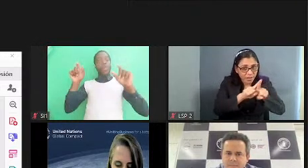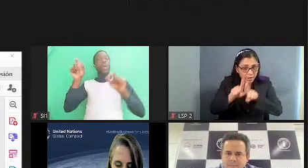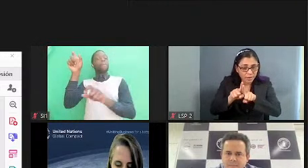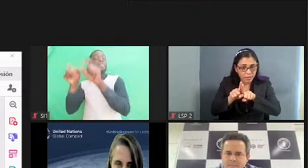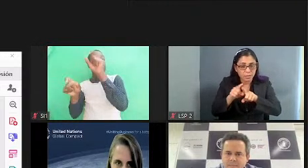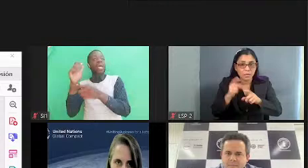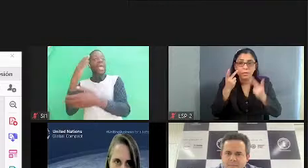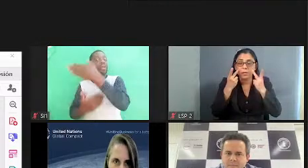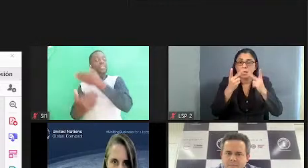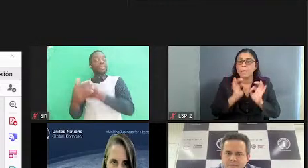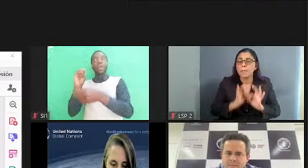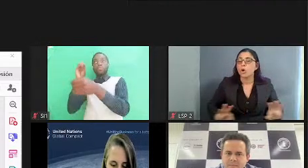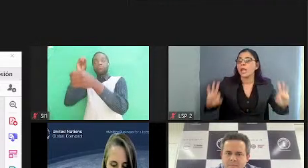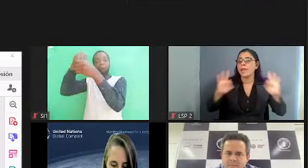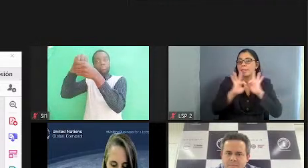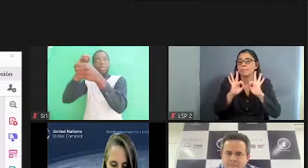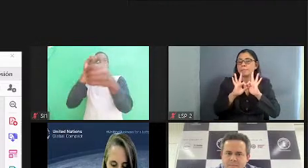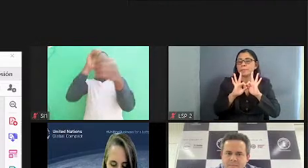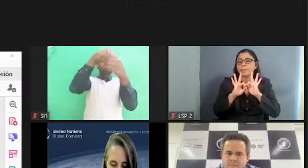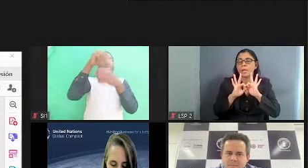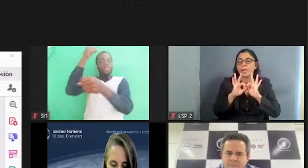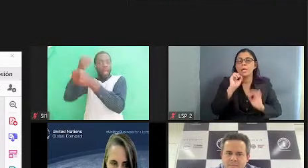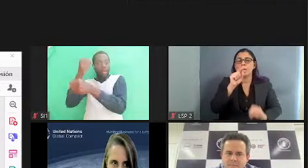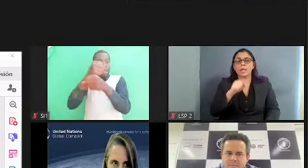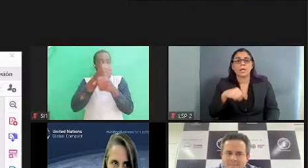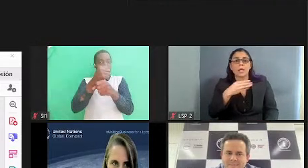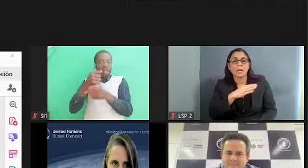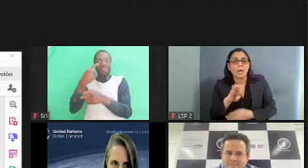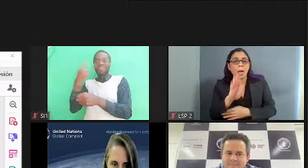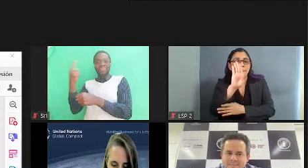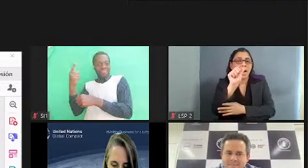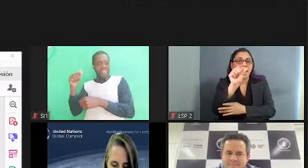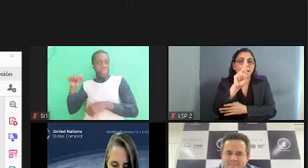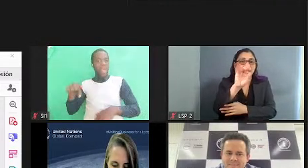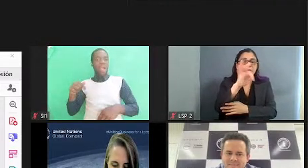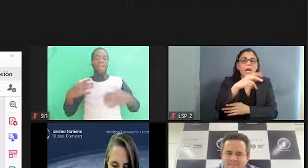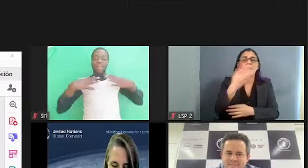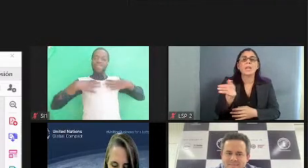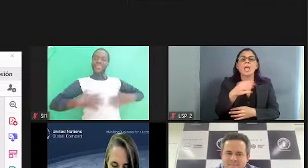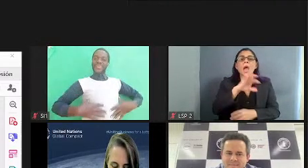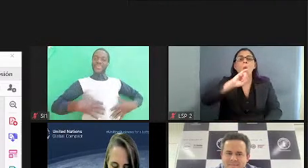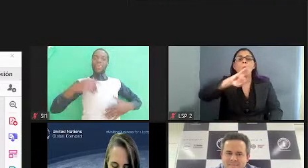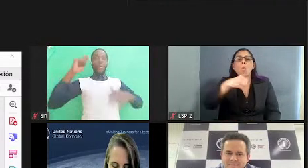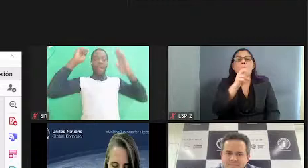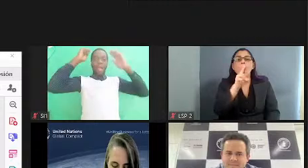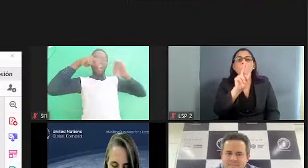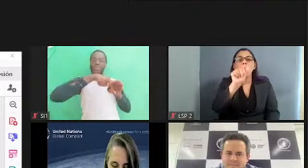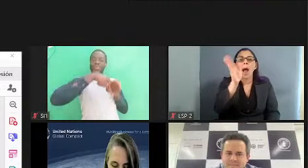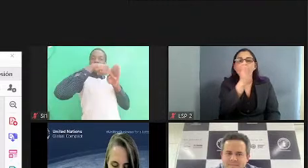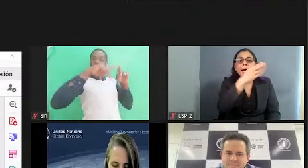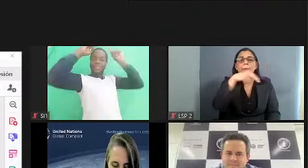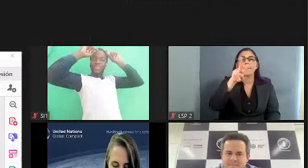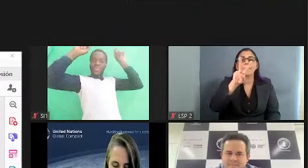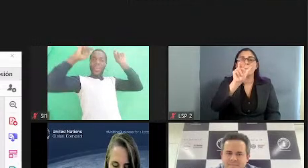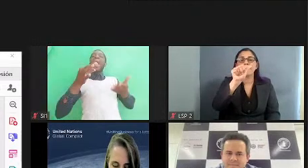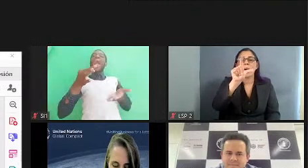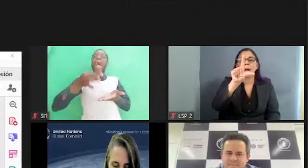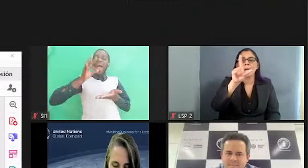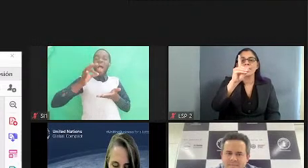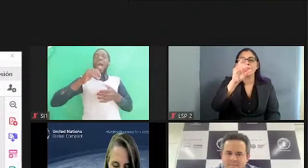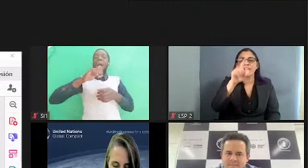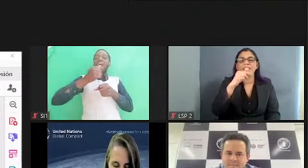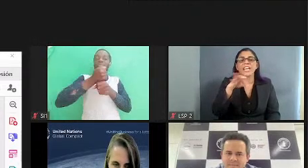different emblem places we have a person a barista working on